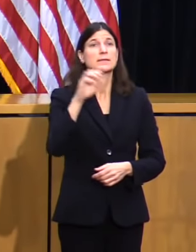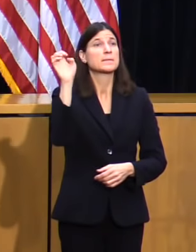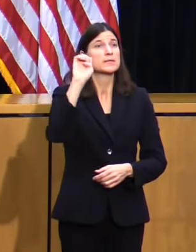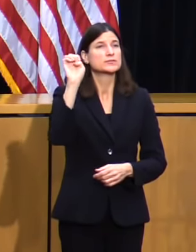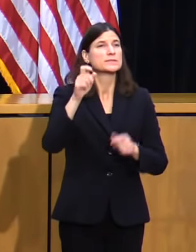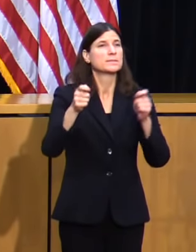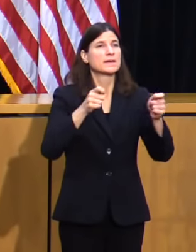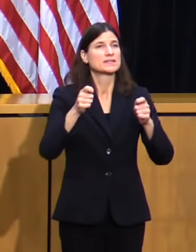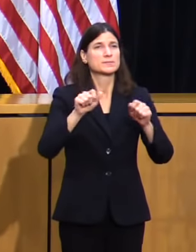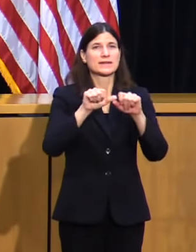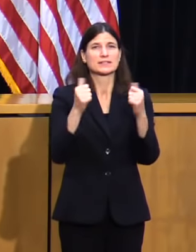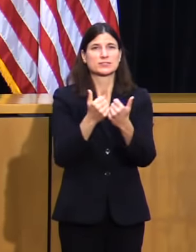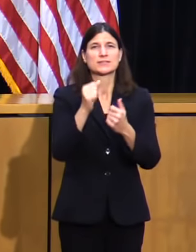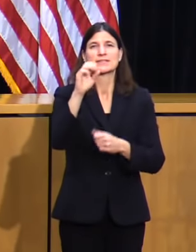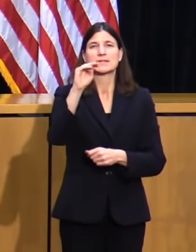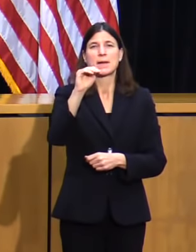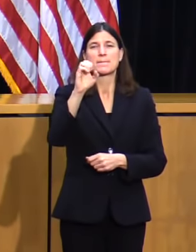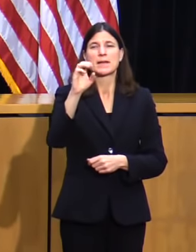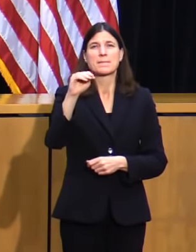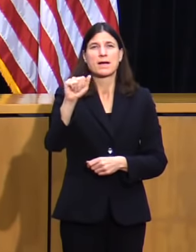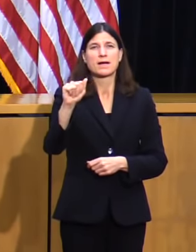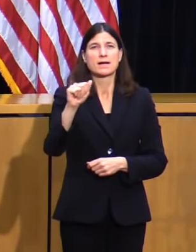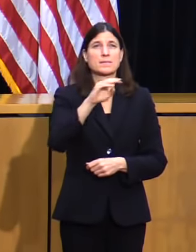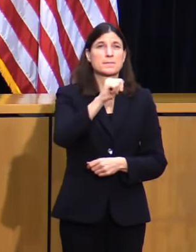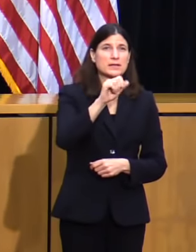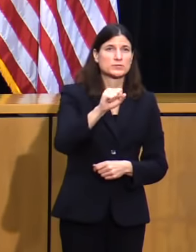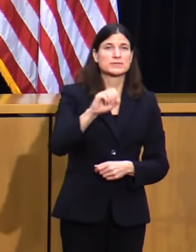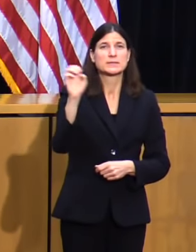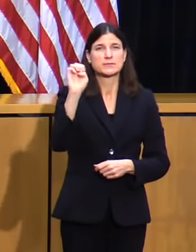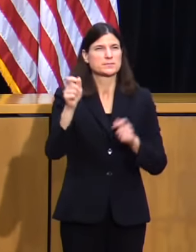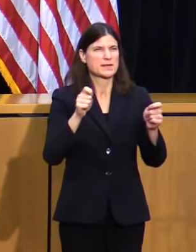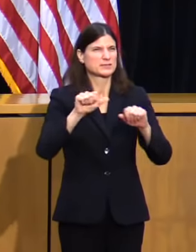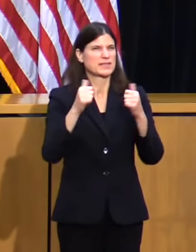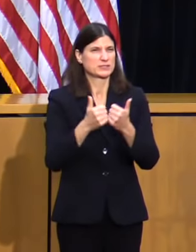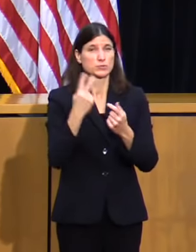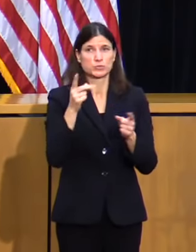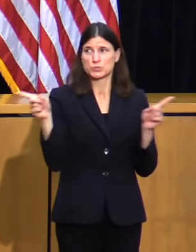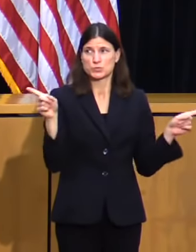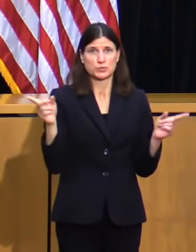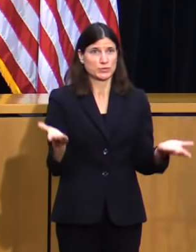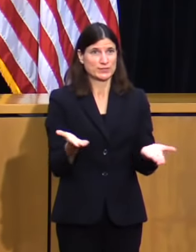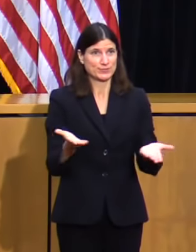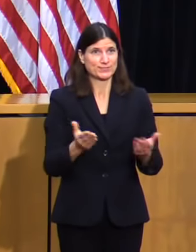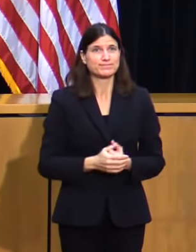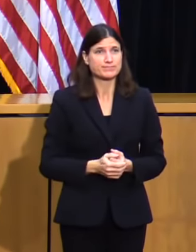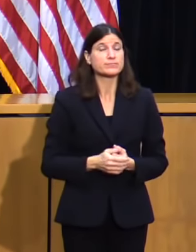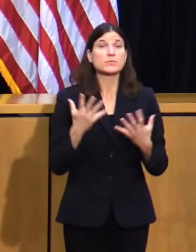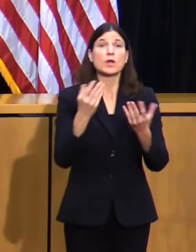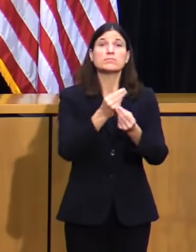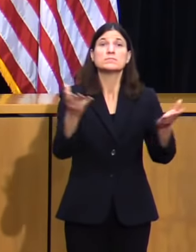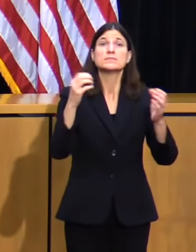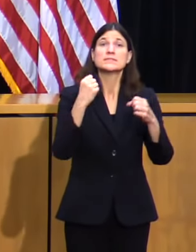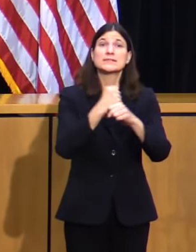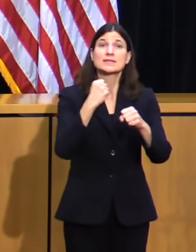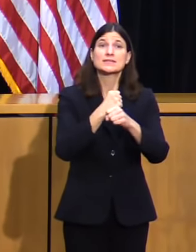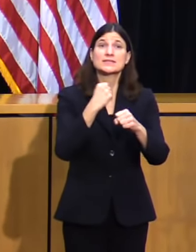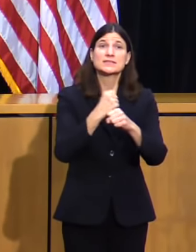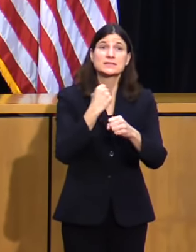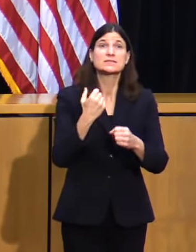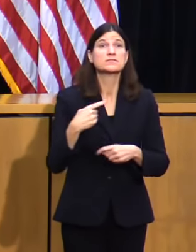Department of Public Health reported 2,482 new cases. The 7-day average positivity rate is